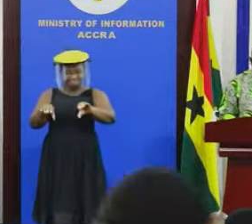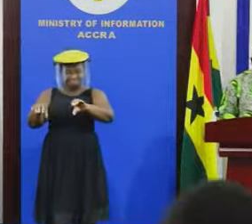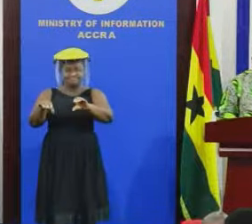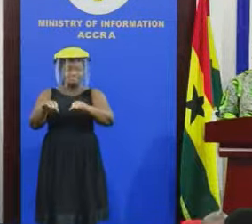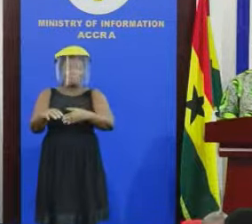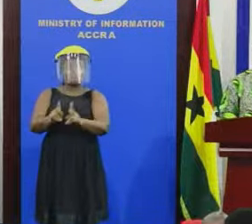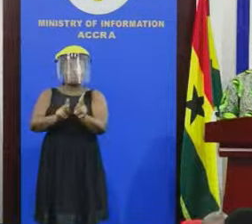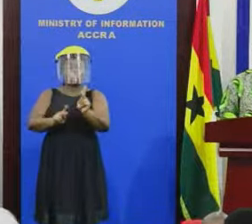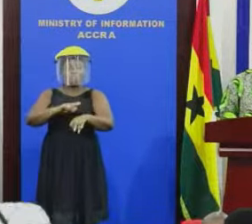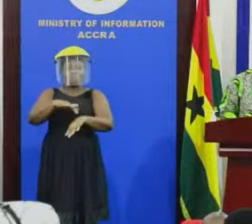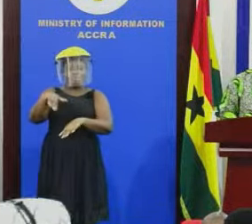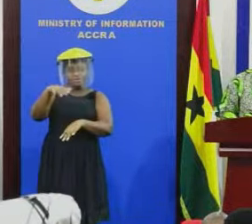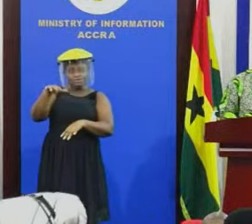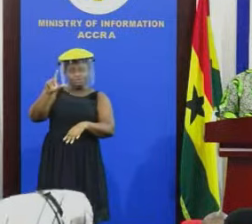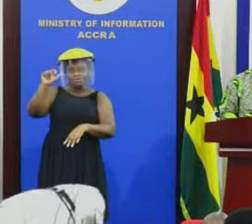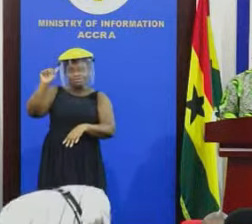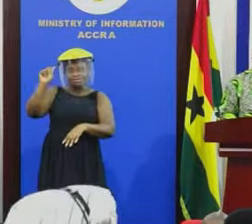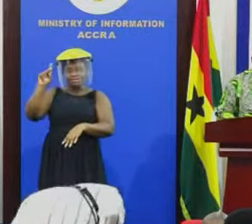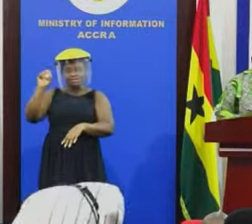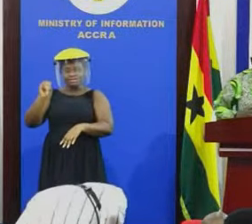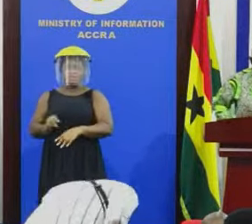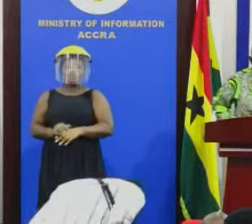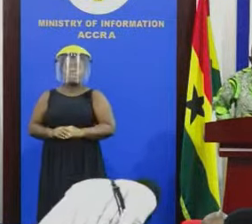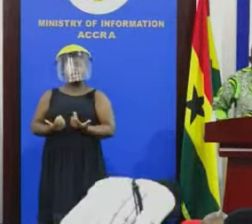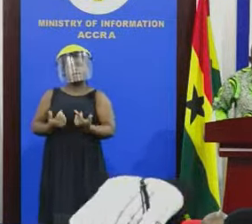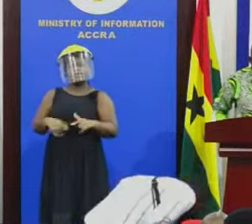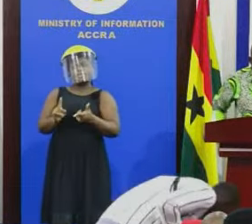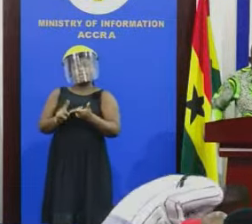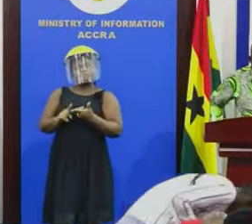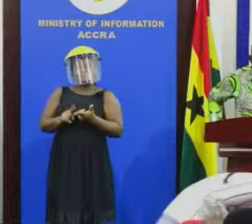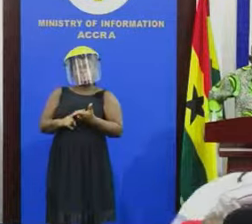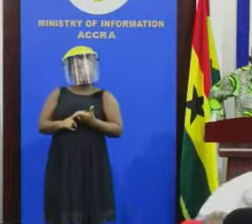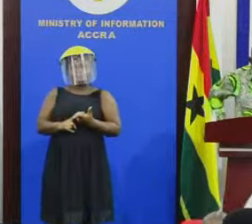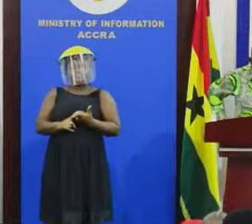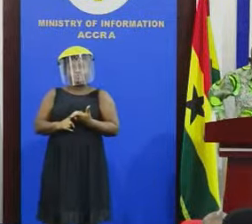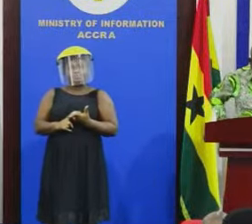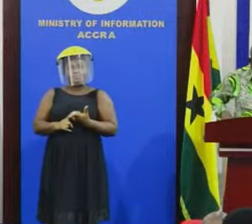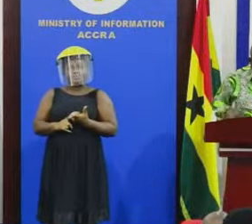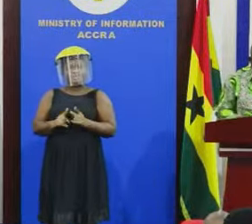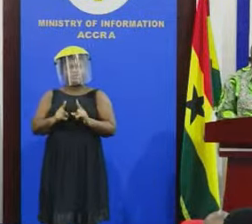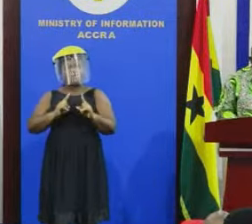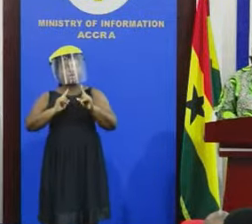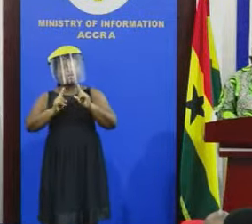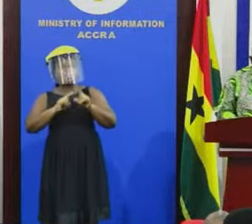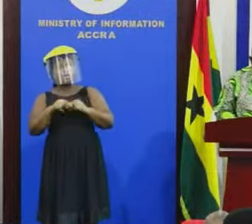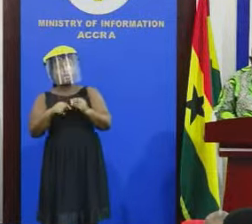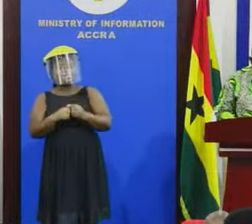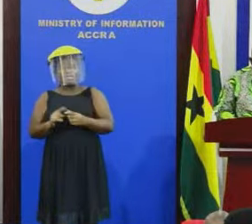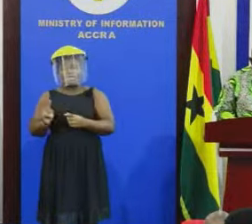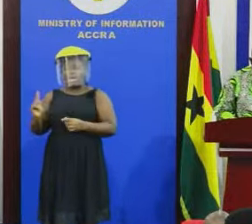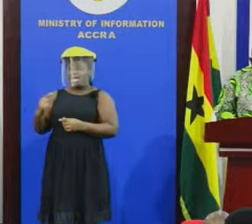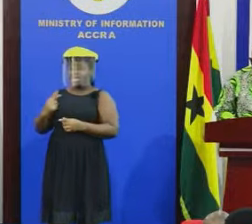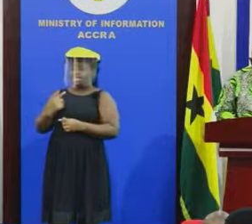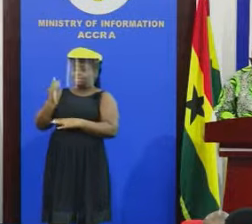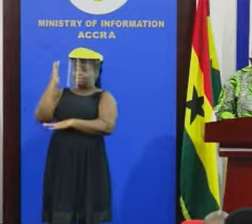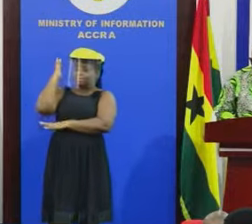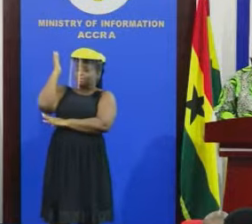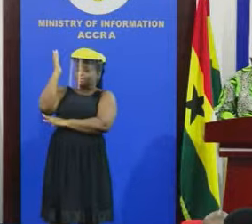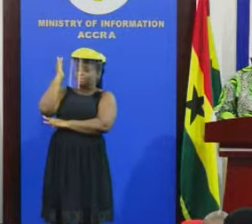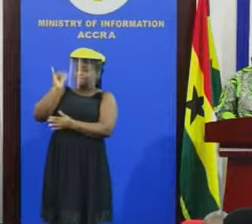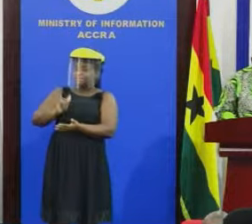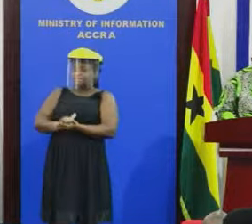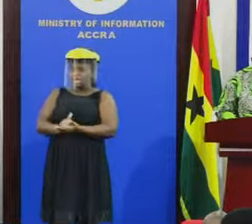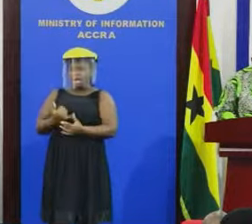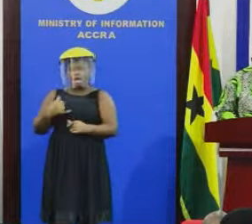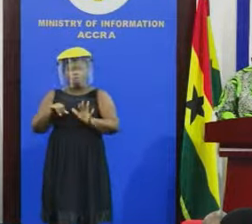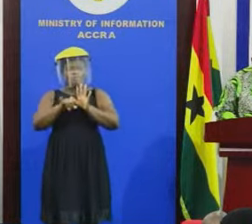along those places. In terms of the lacuna you spoke about, I mentioned in my presentation that